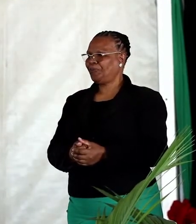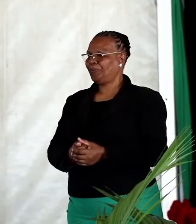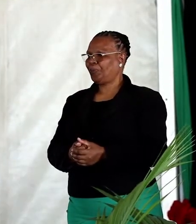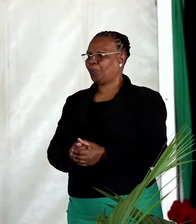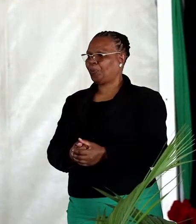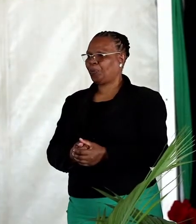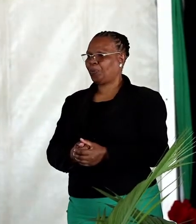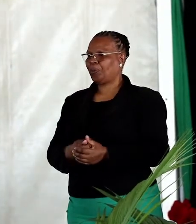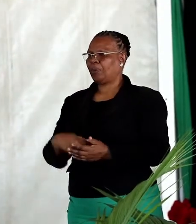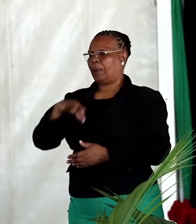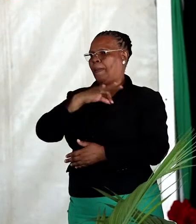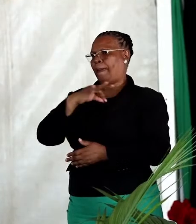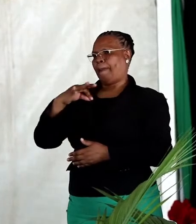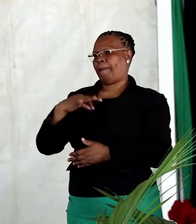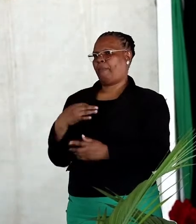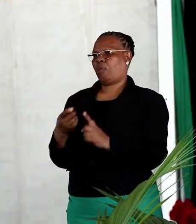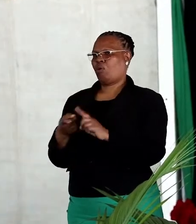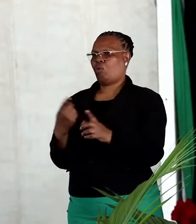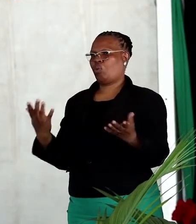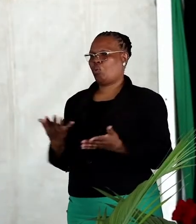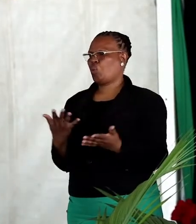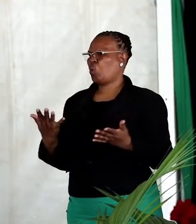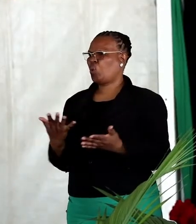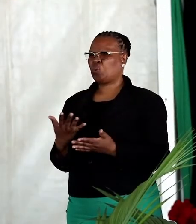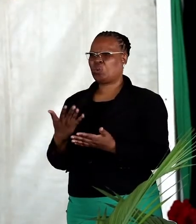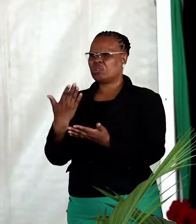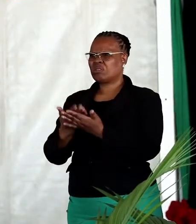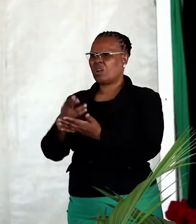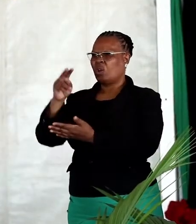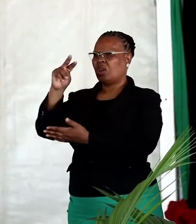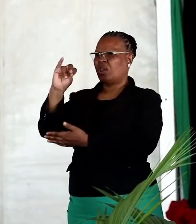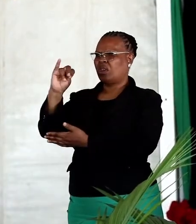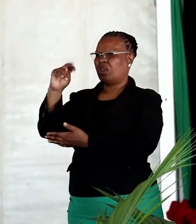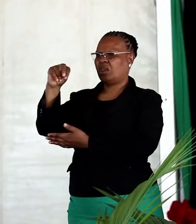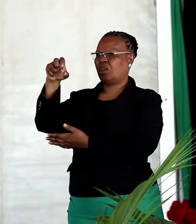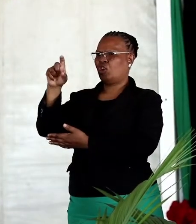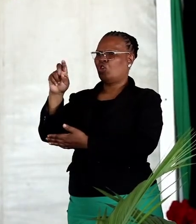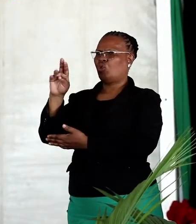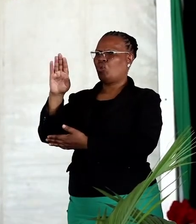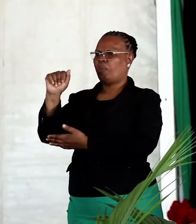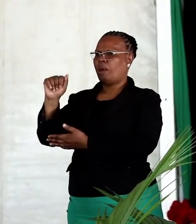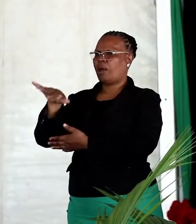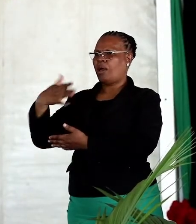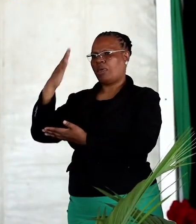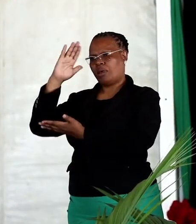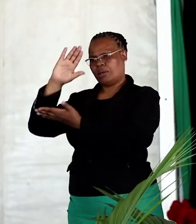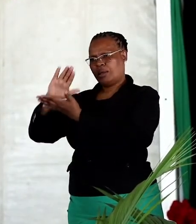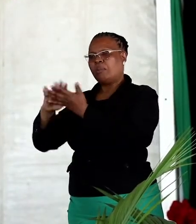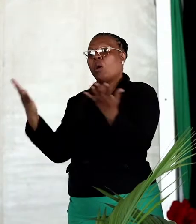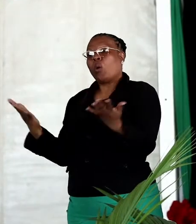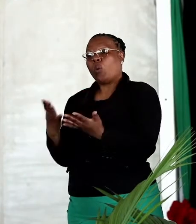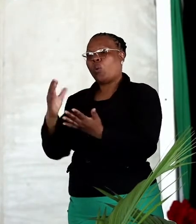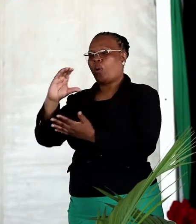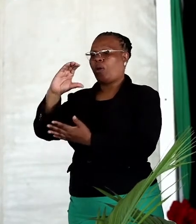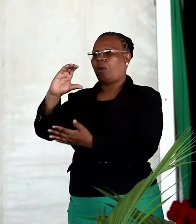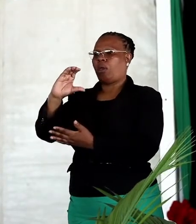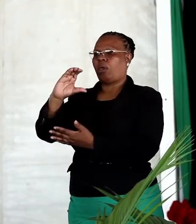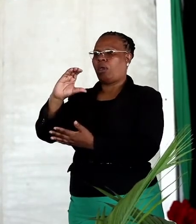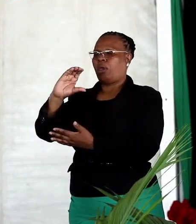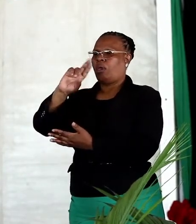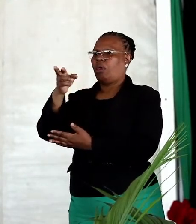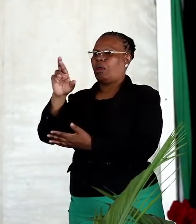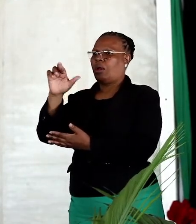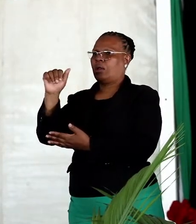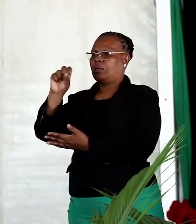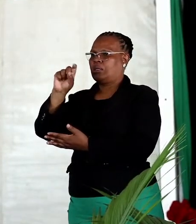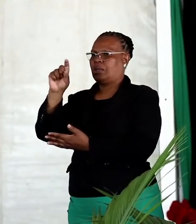Siphinde sibe nomeya wase inxuba yeThemba local municipality eChrisane, uCouncillor